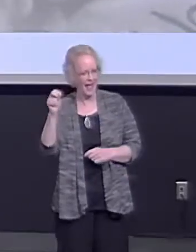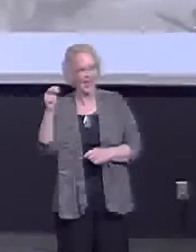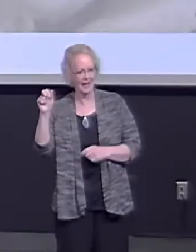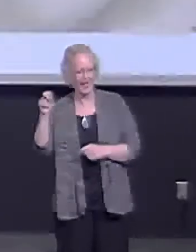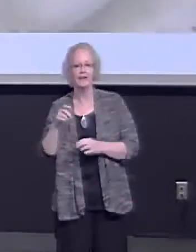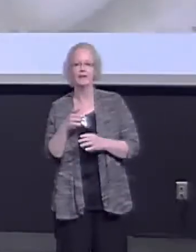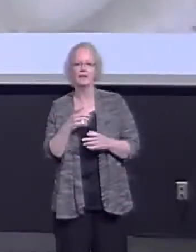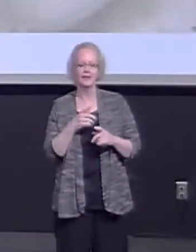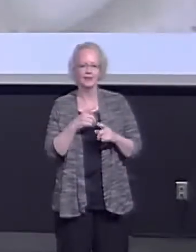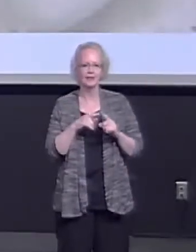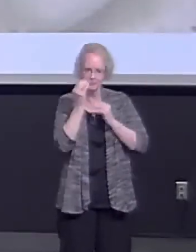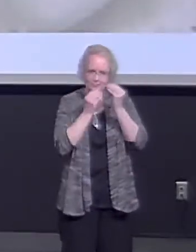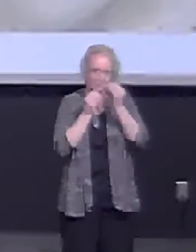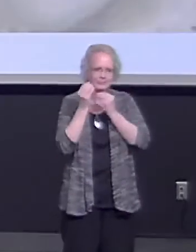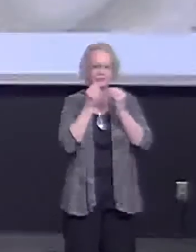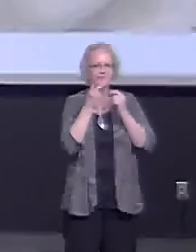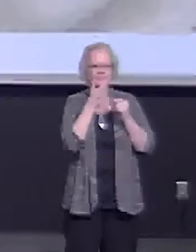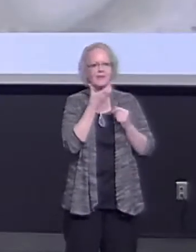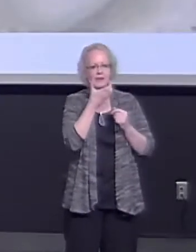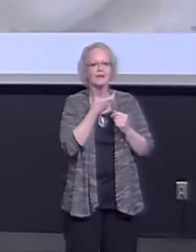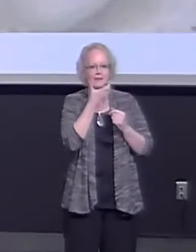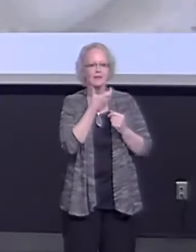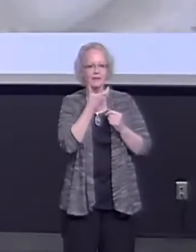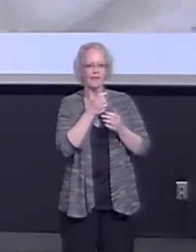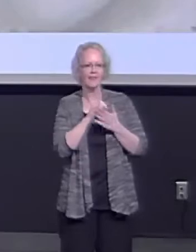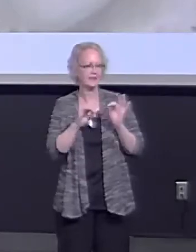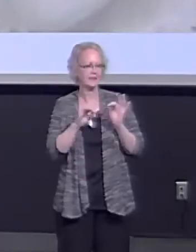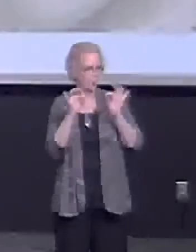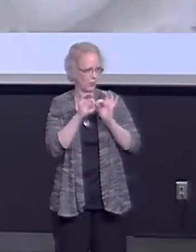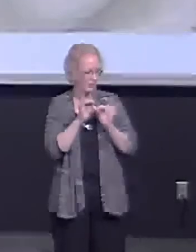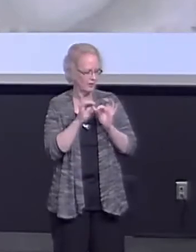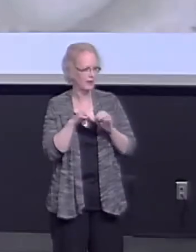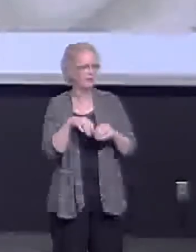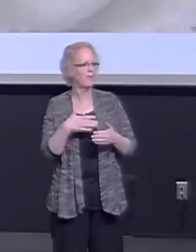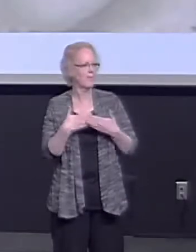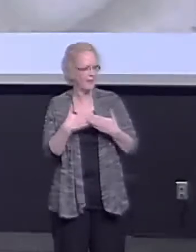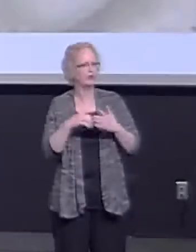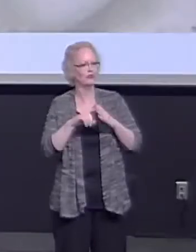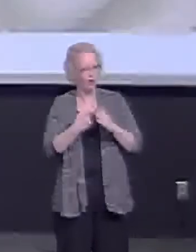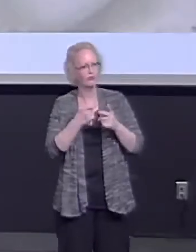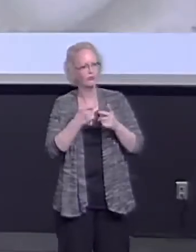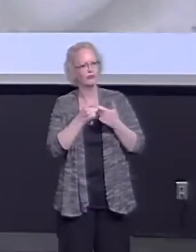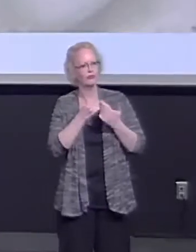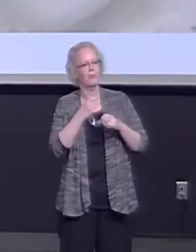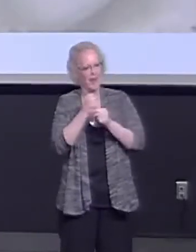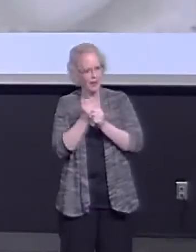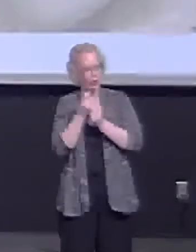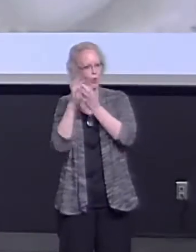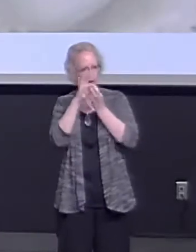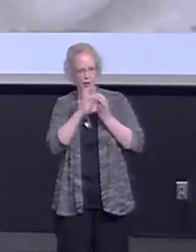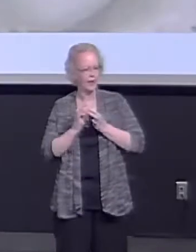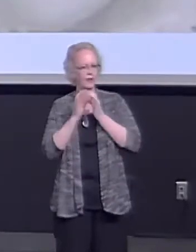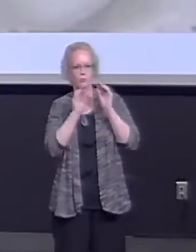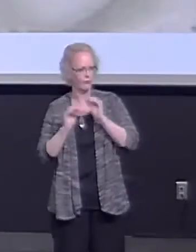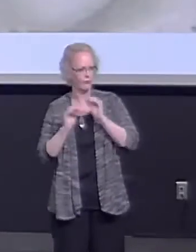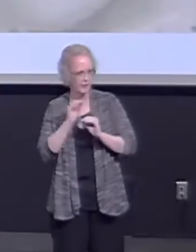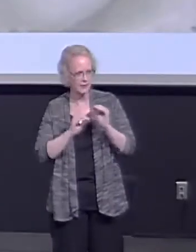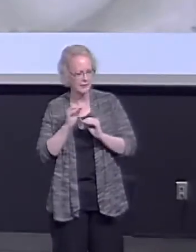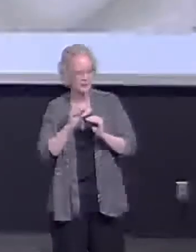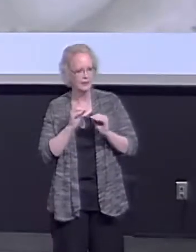the movement of the mandibula that is so important. They begin to make coordinated movements where they